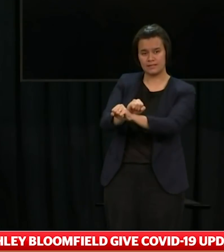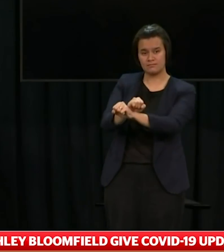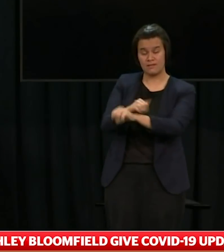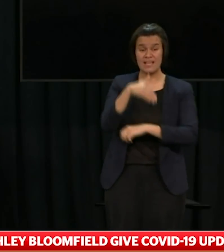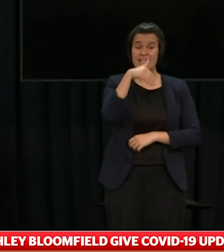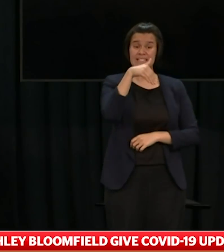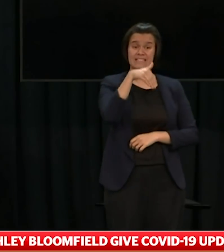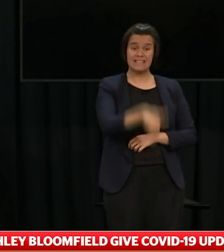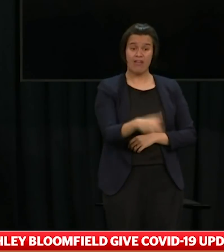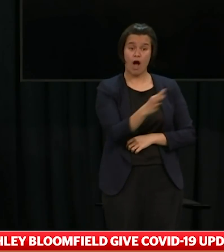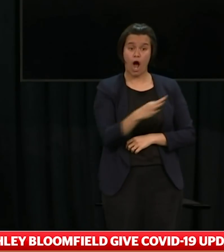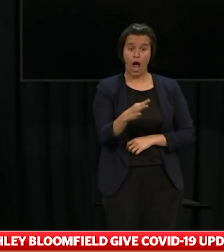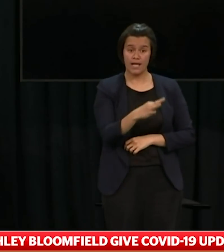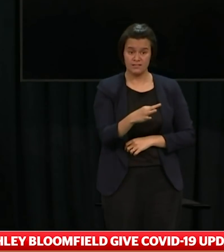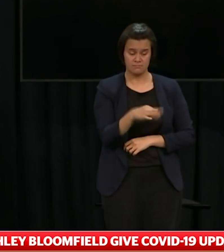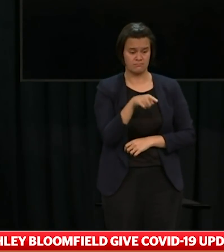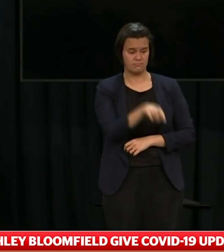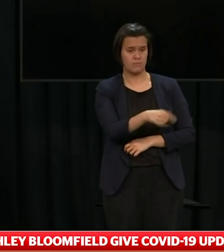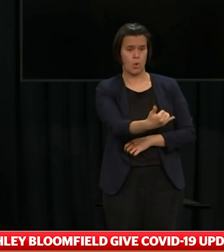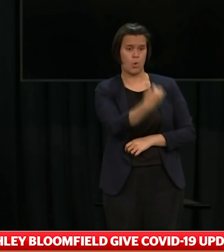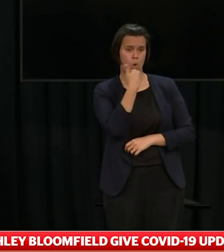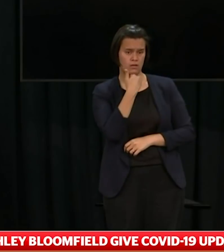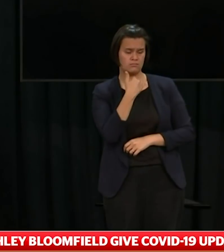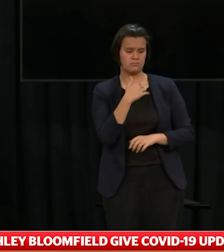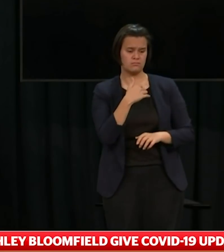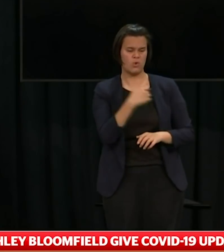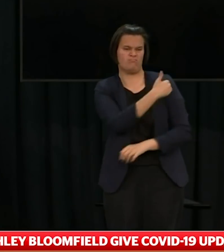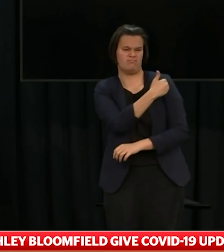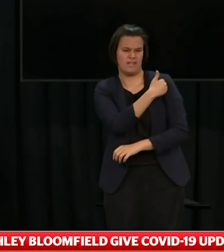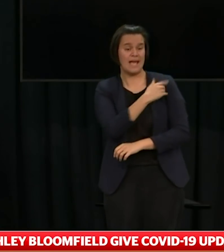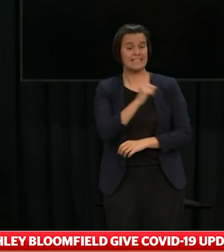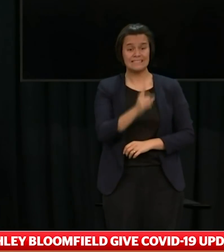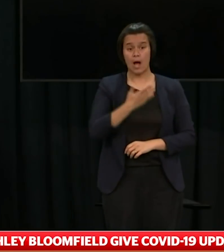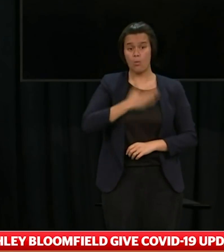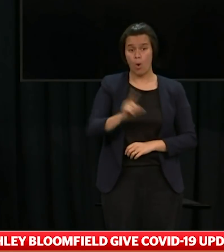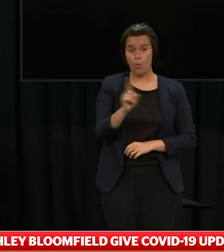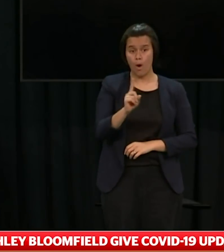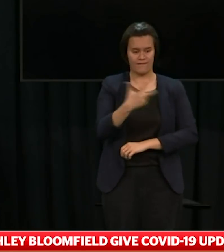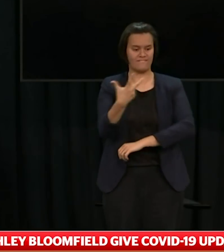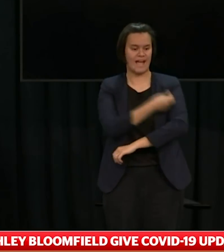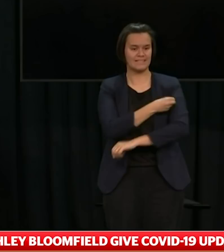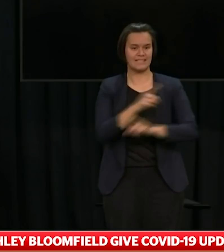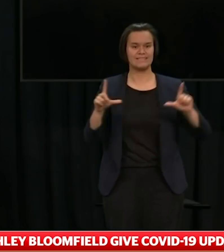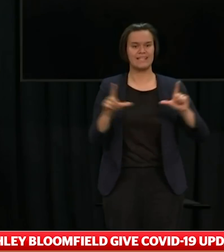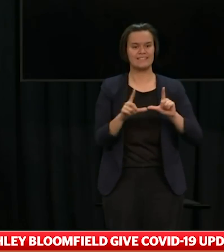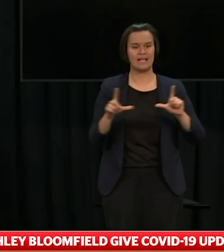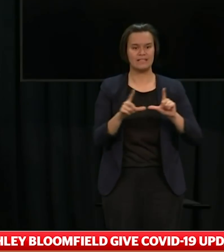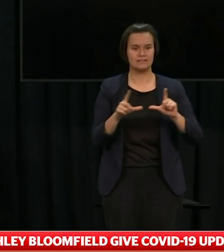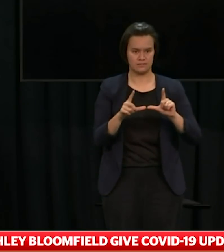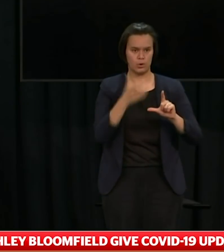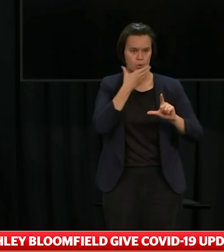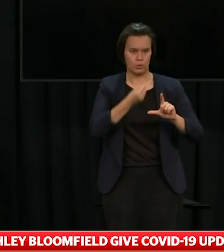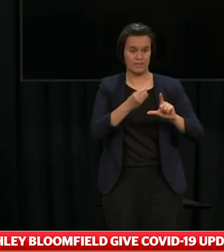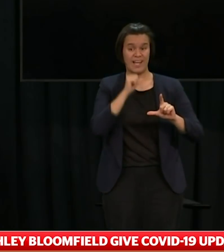vaccine certificates more readily to try and prevent cases moving from north to the south. While I have no further